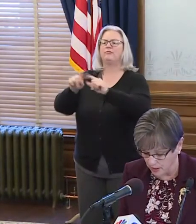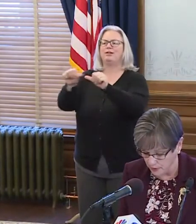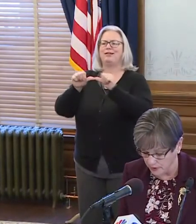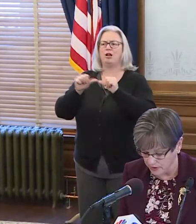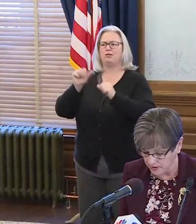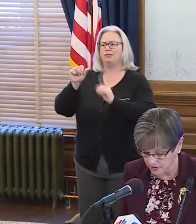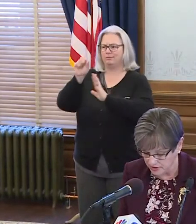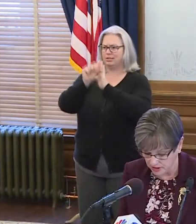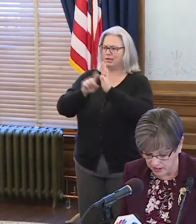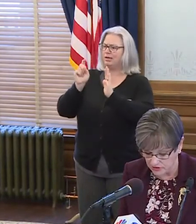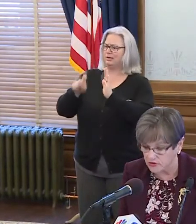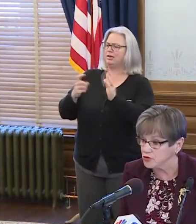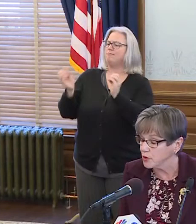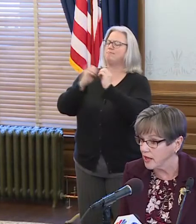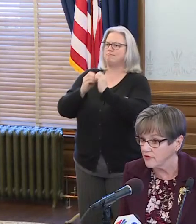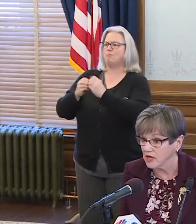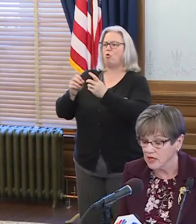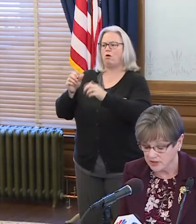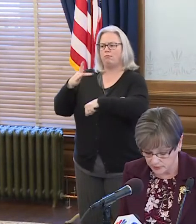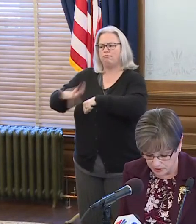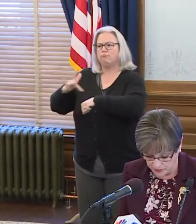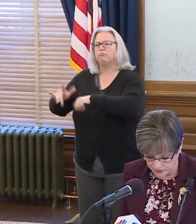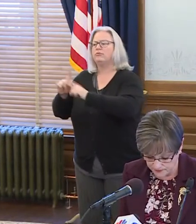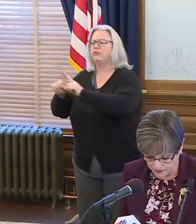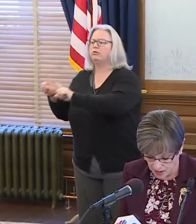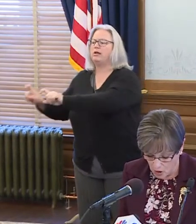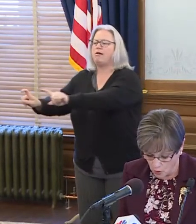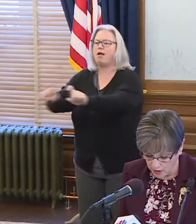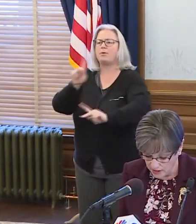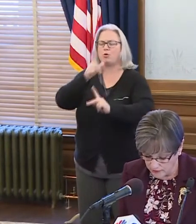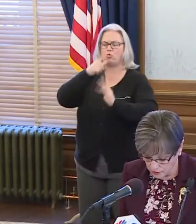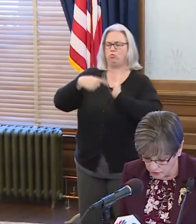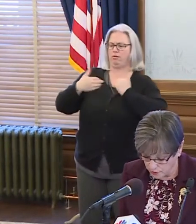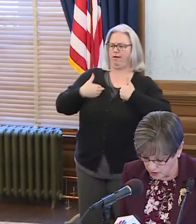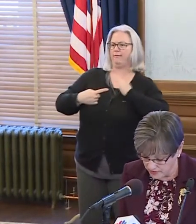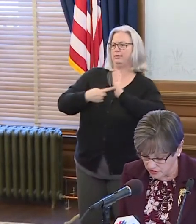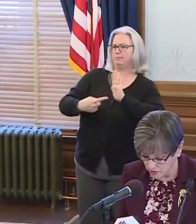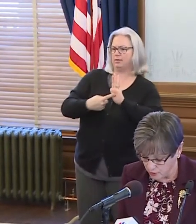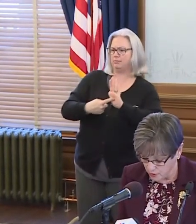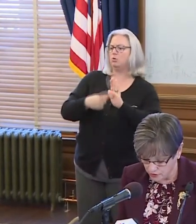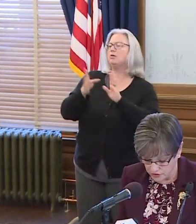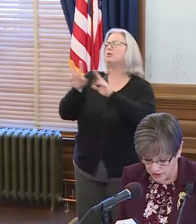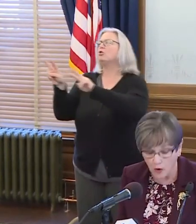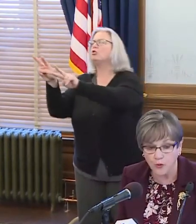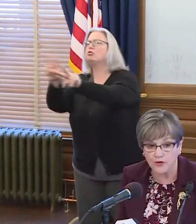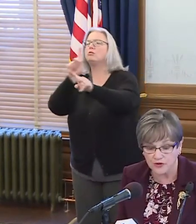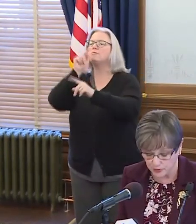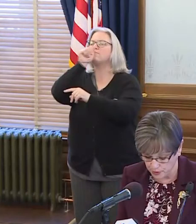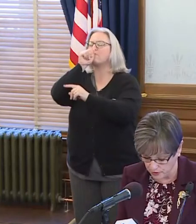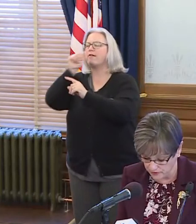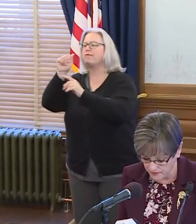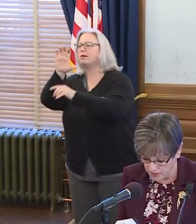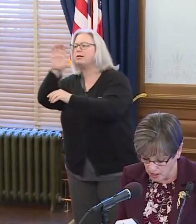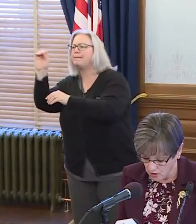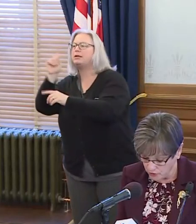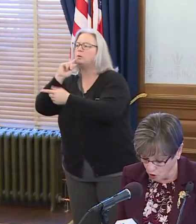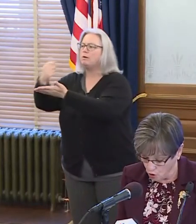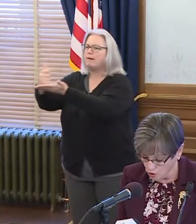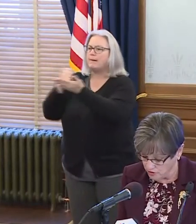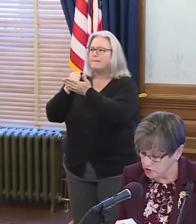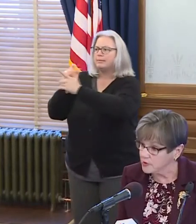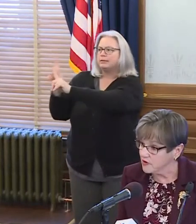up capability to test Kansans who have symptoms. We have turned to private sector partners to help with this imperative.